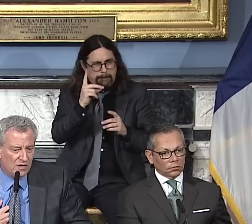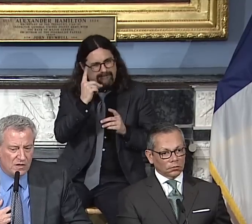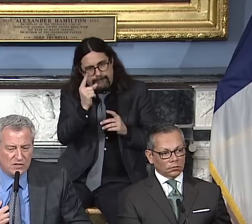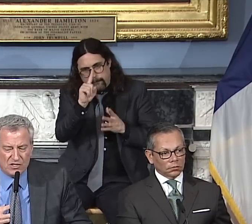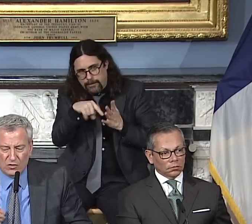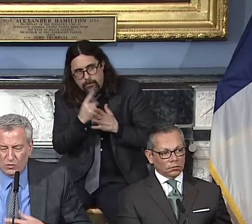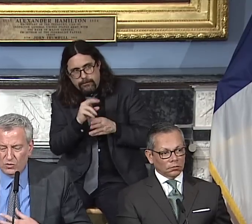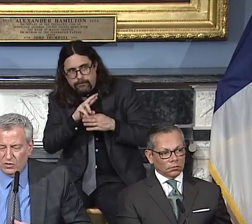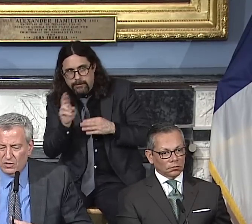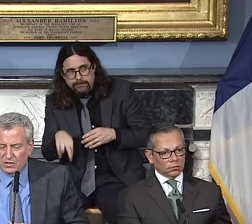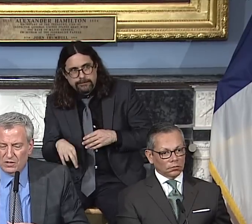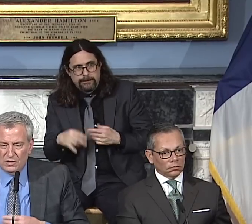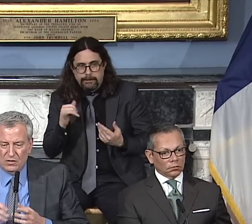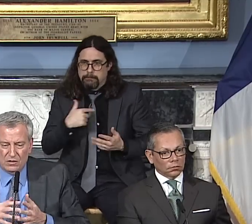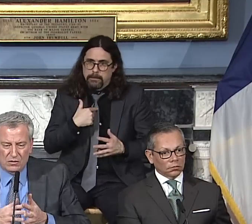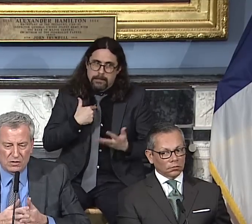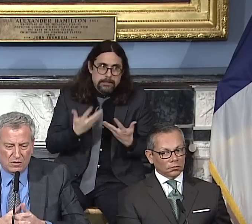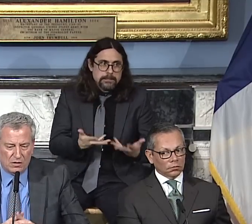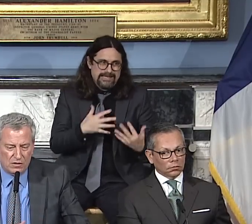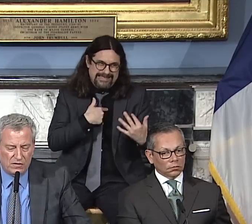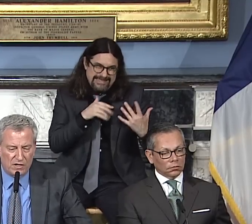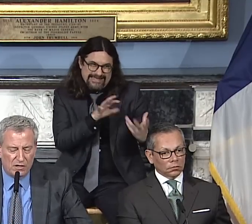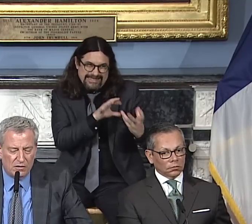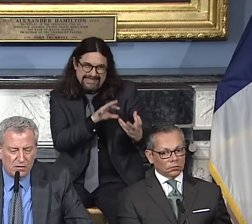ammunition. So